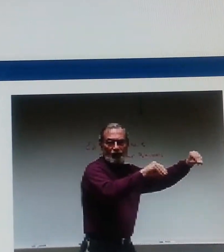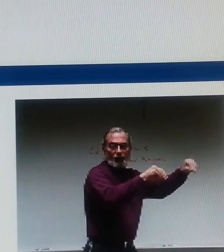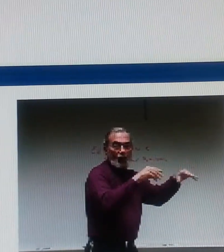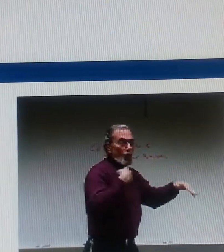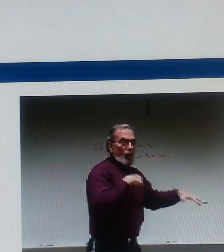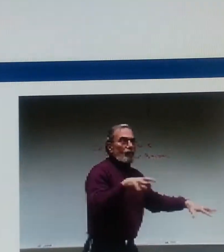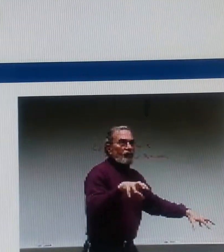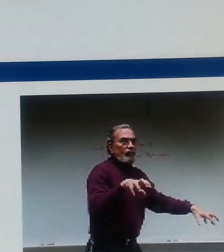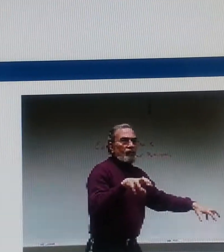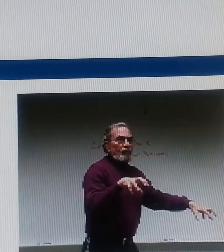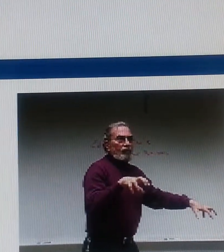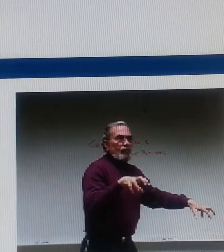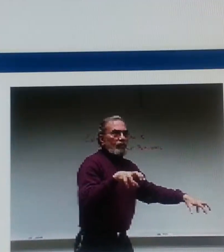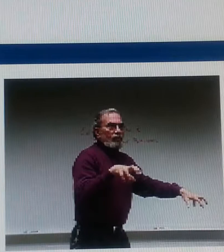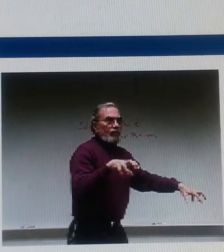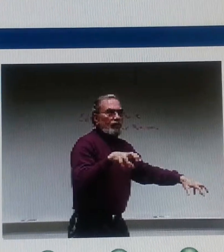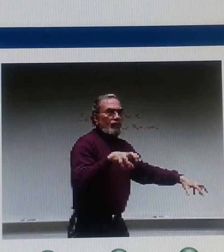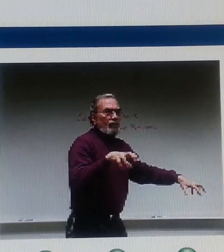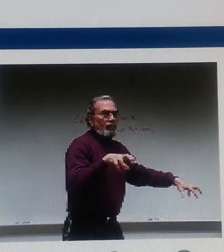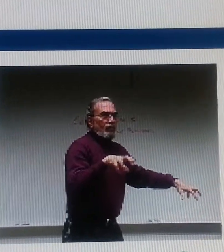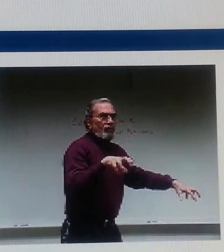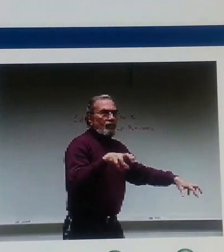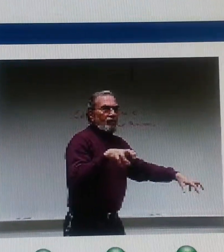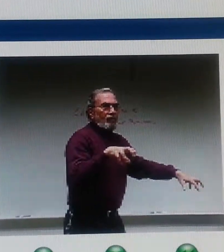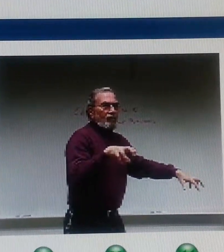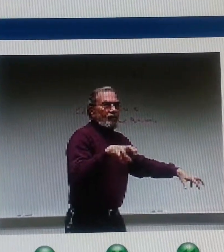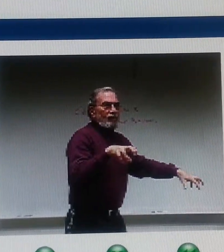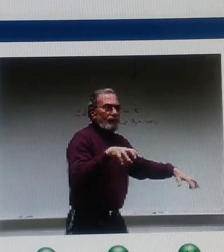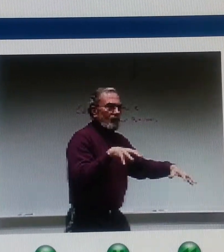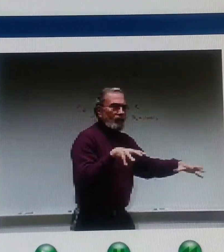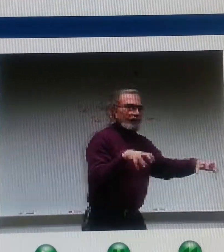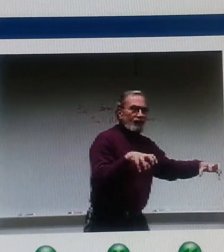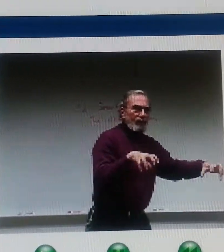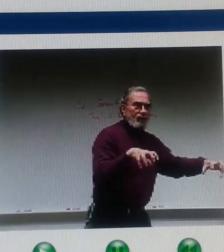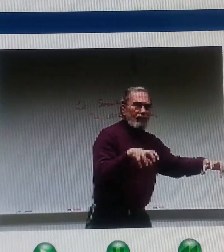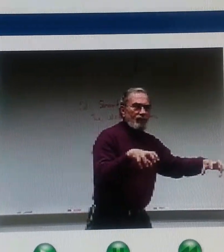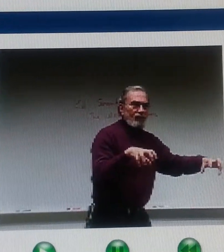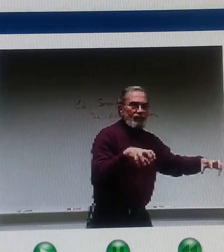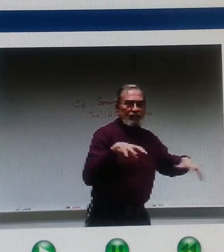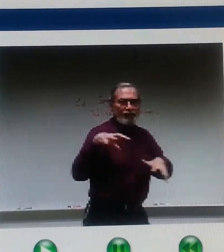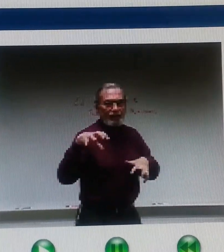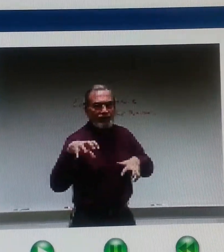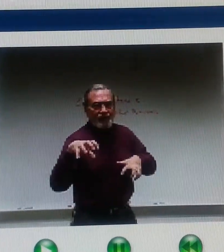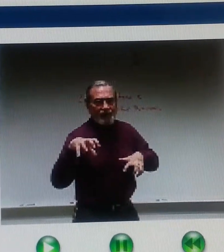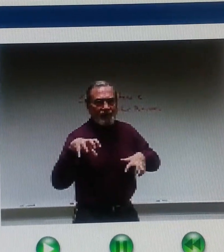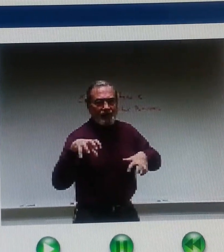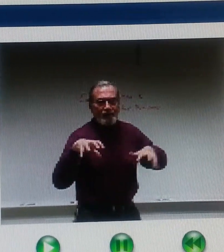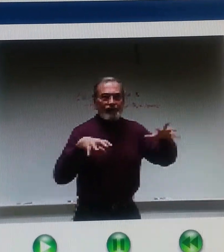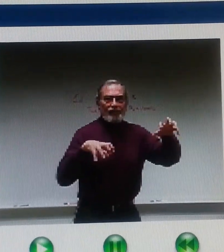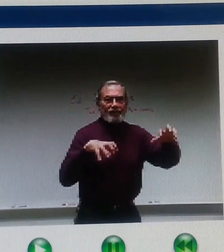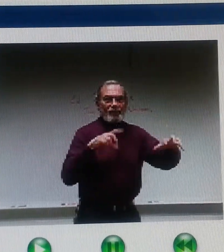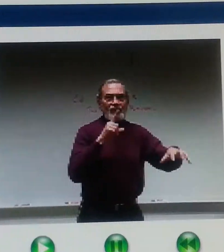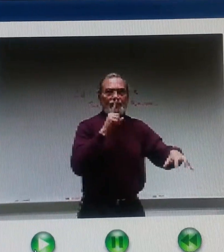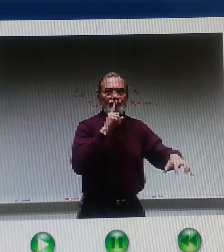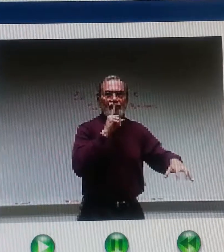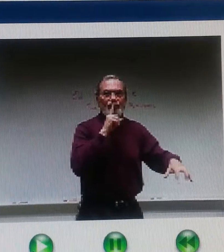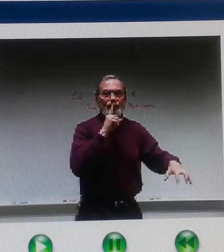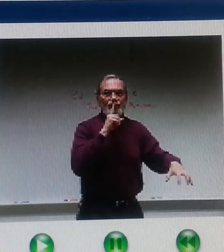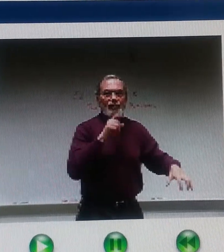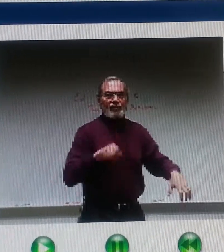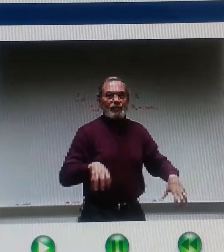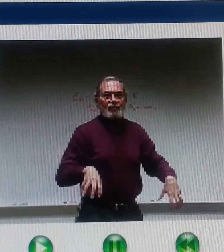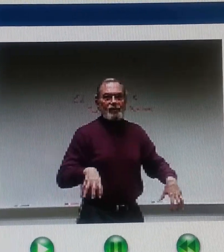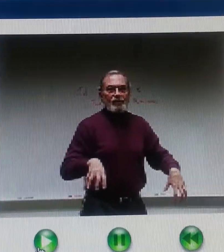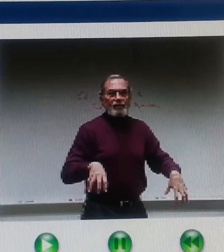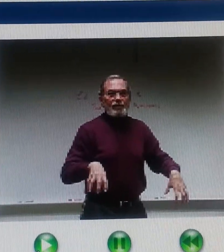And the door opened and the lights went out and we all froze because we knew that the door must have opened since the lights went out. And each one of us just